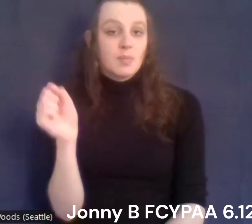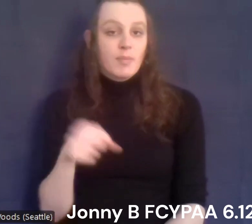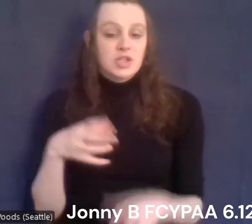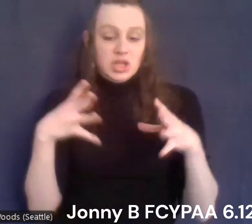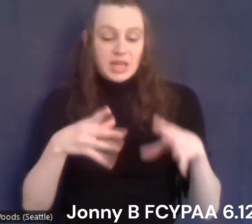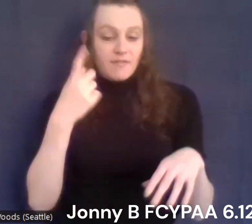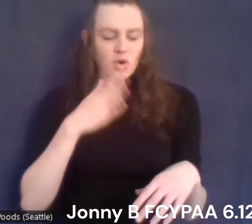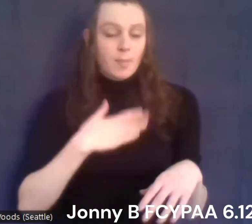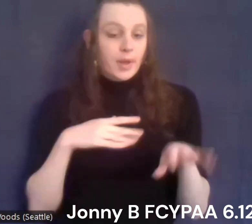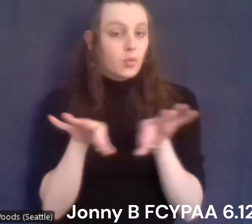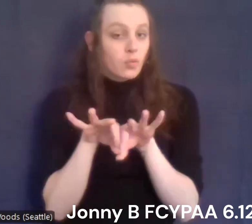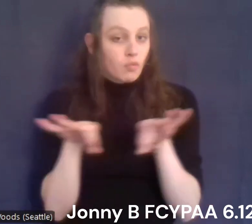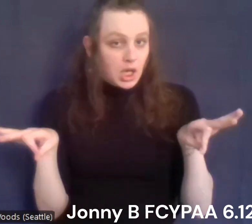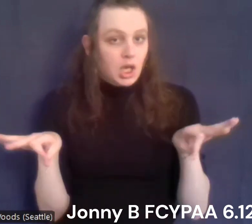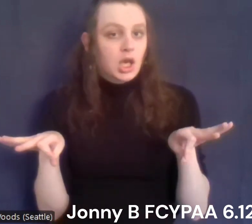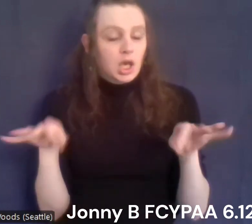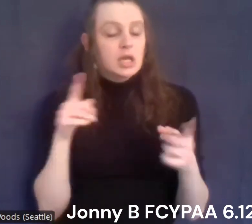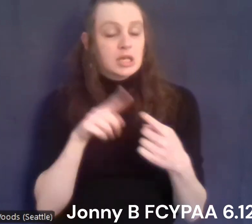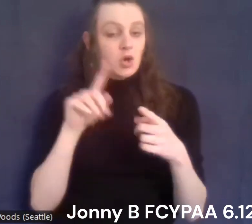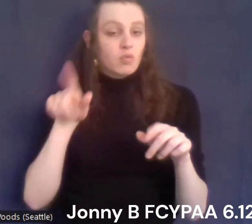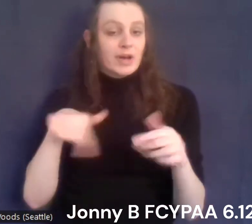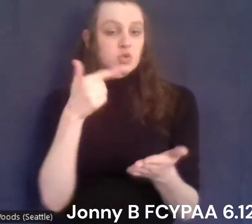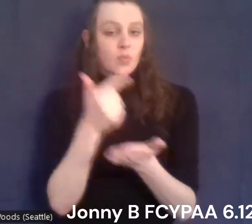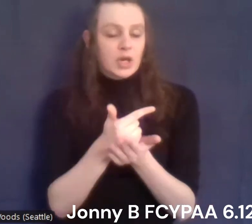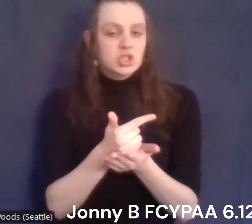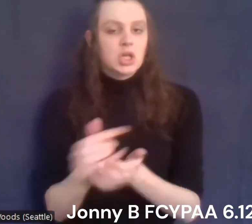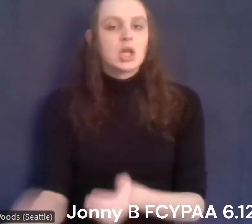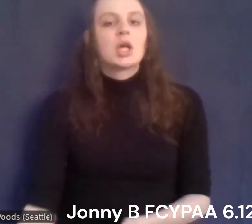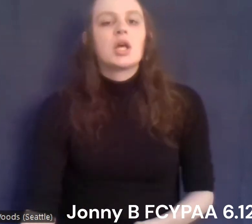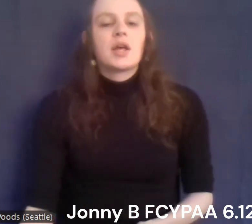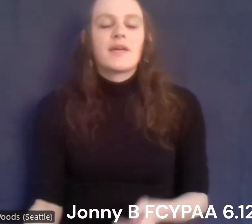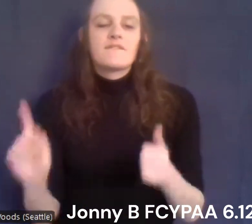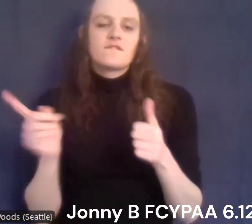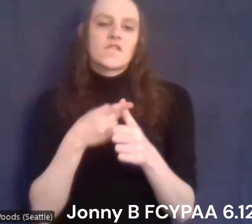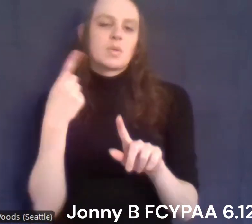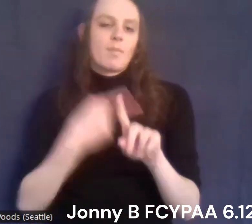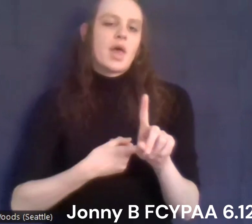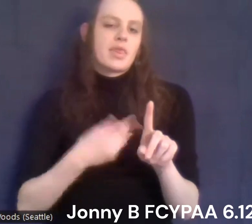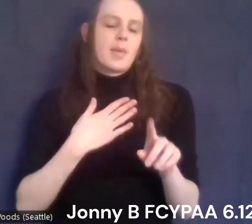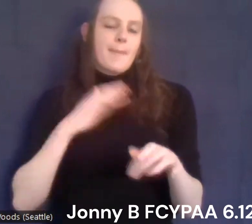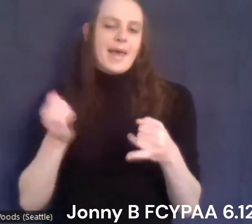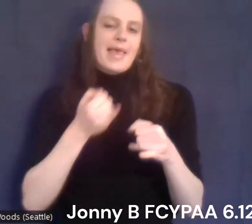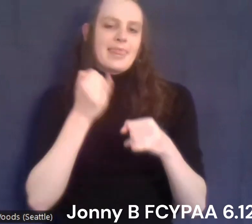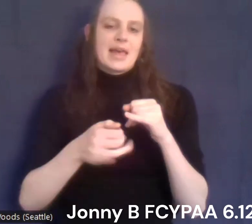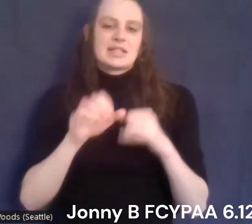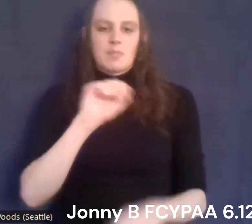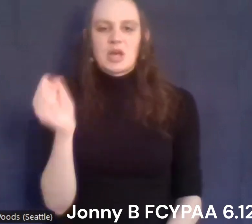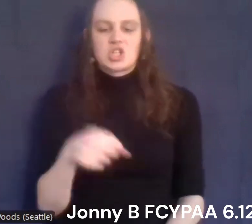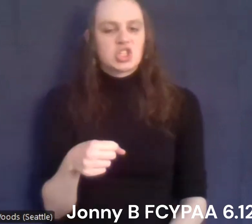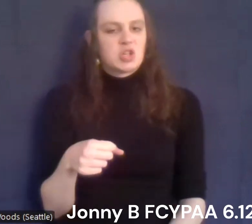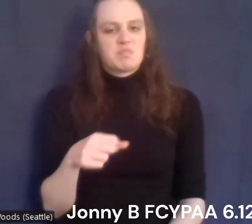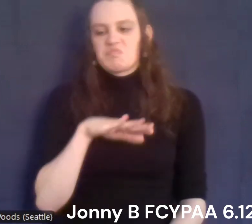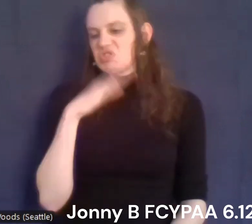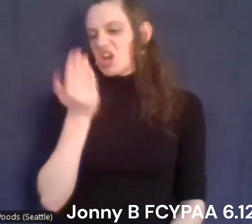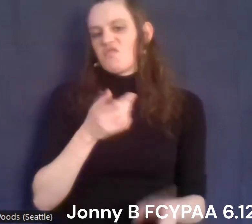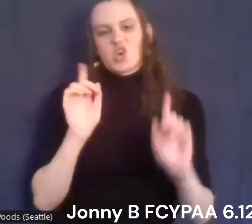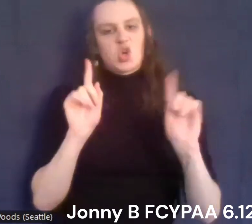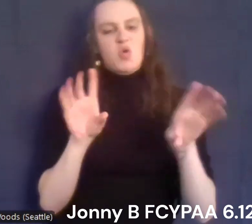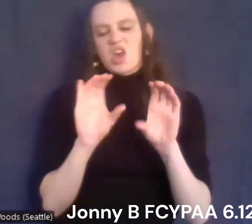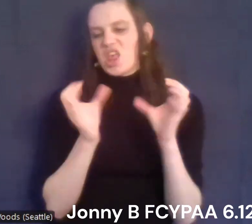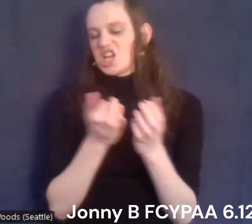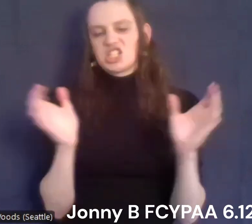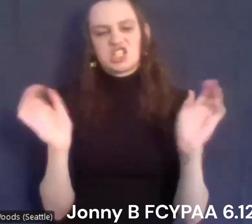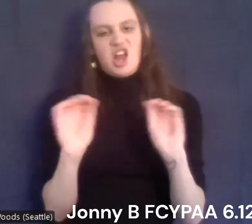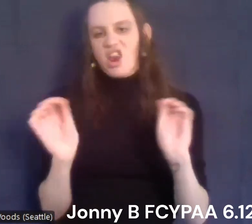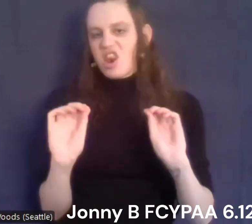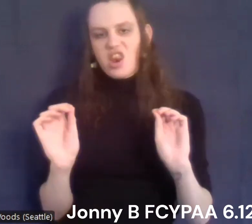degree. And that first month of that last semester that I had, didn't go to a single class. Couldn't get out of my room, was